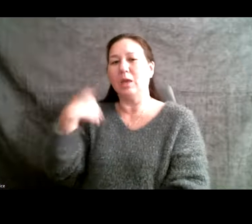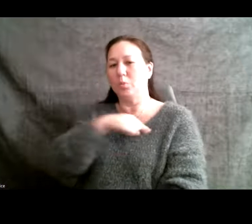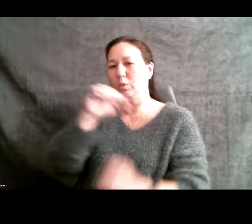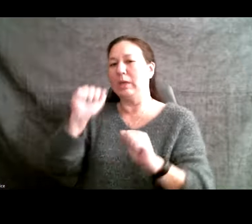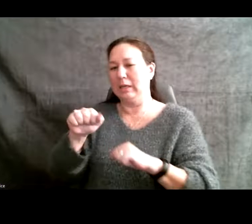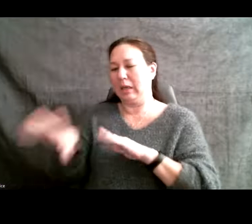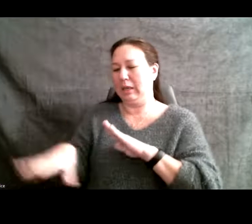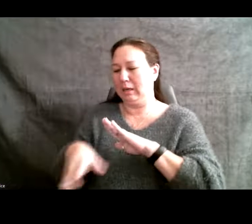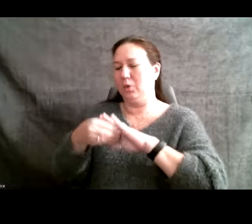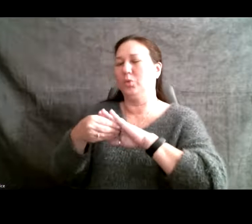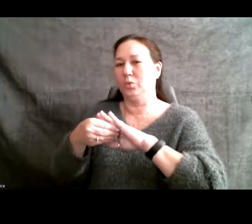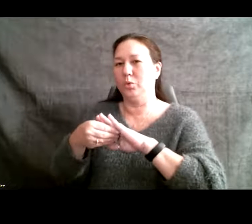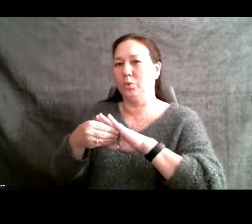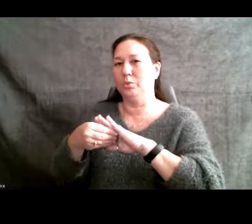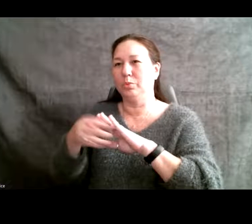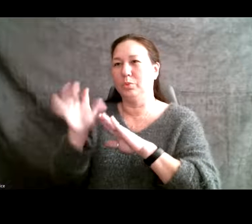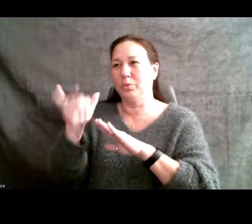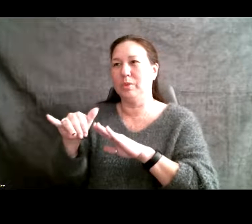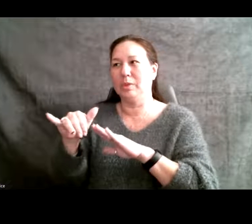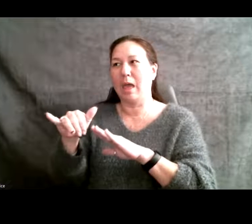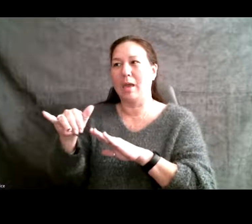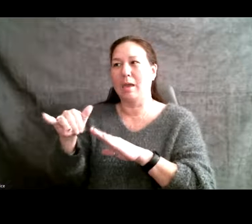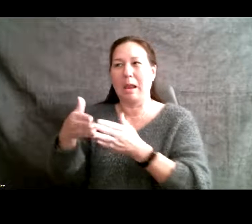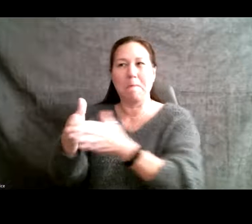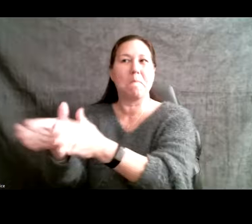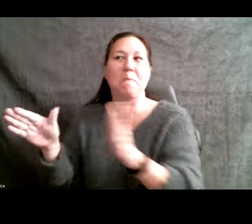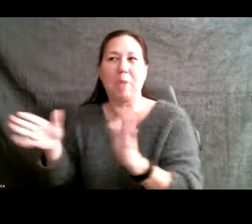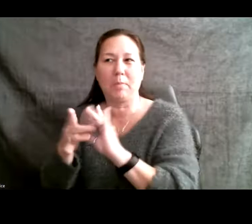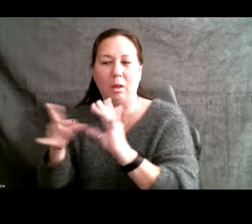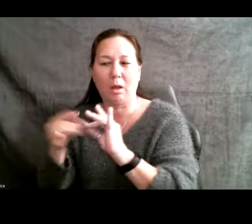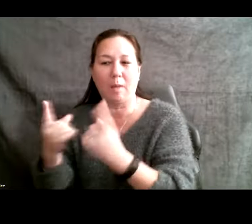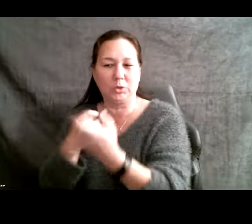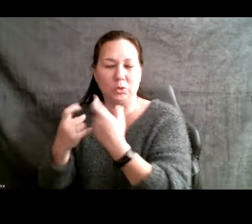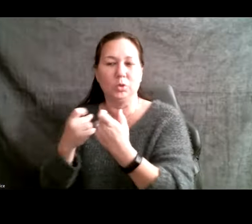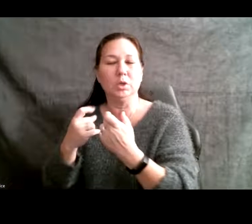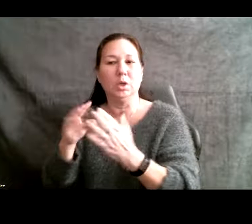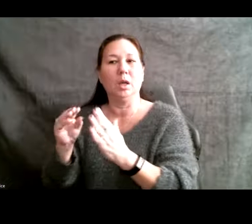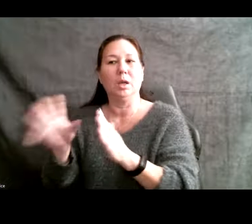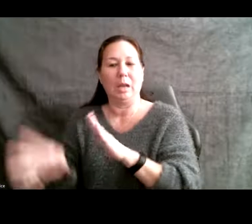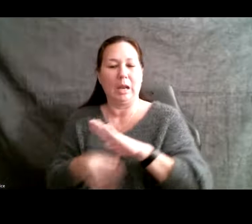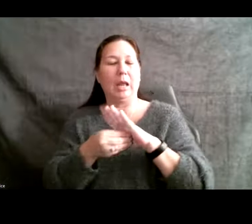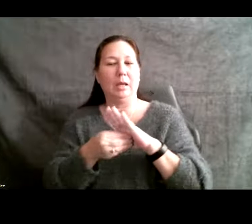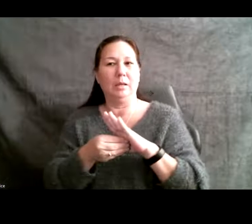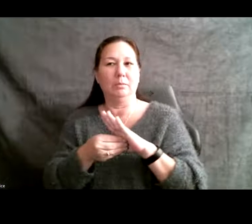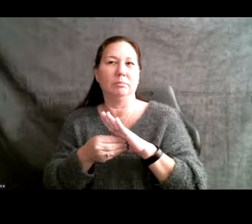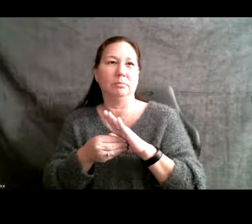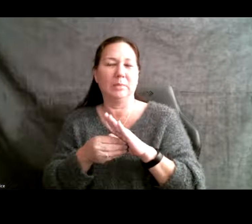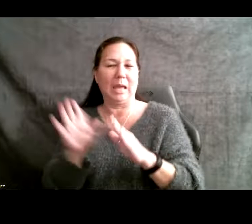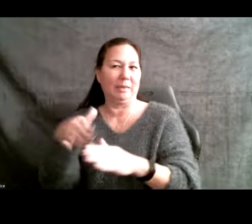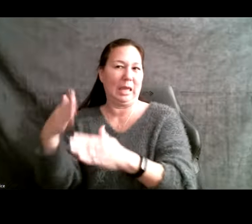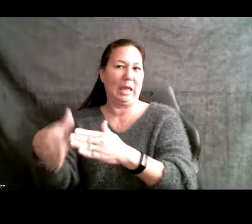that's probably the right thing to do here, and make them part of the minutes, list them as questions that have come in at the very